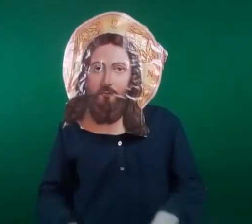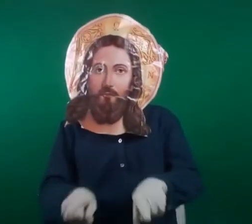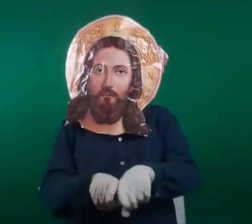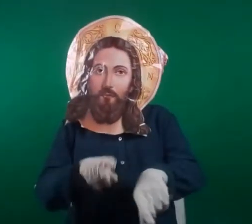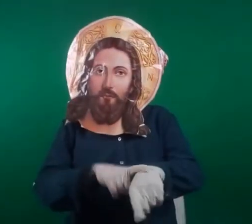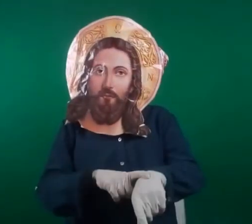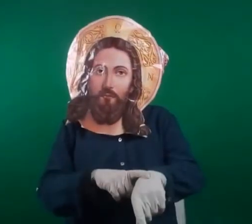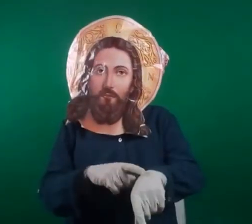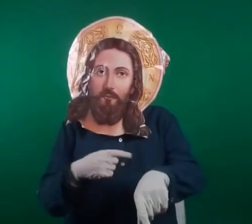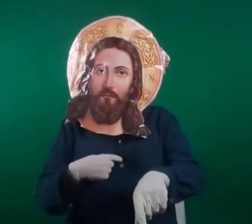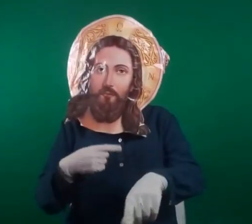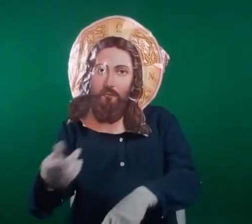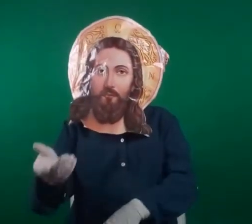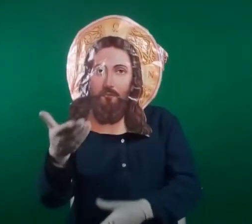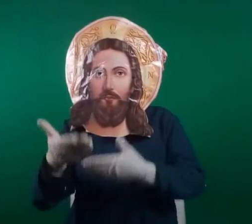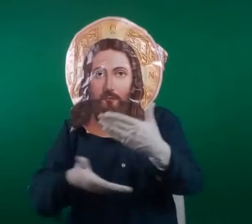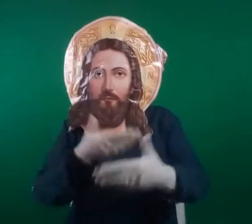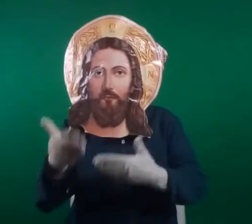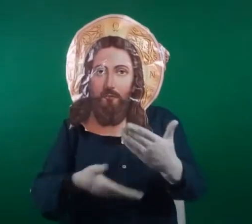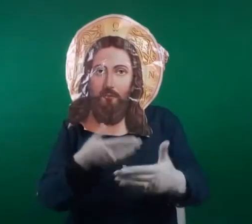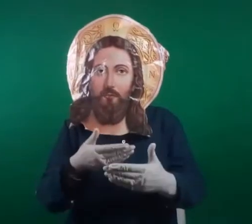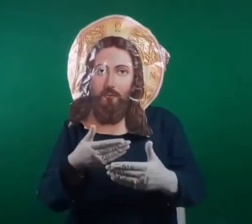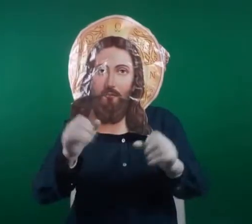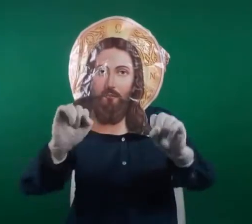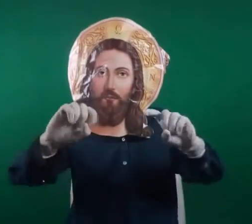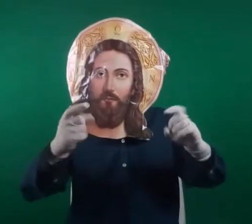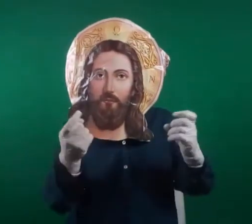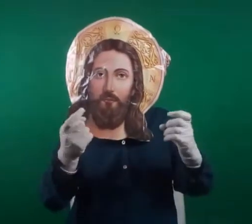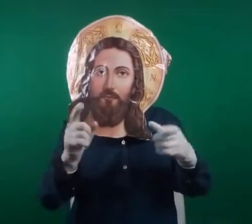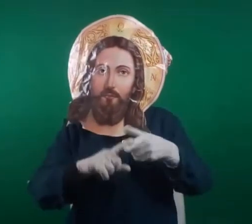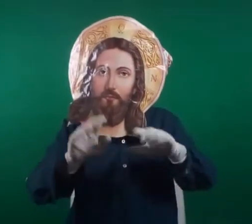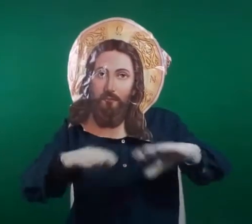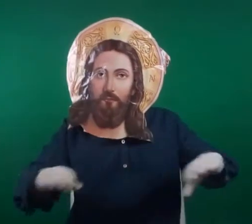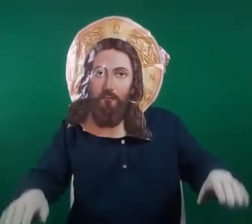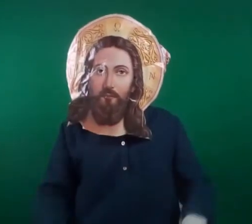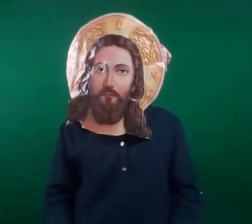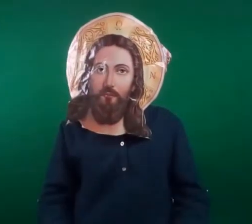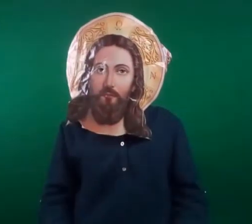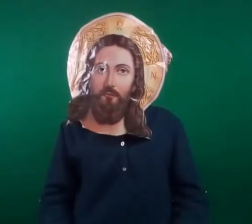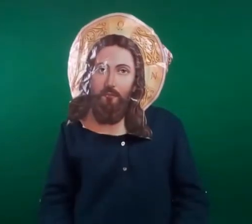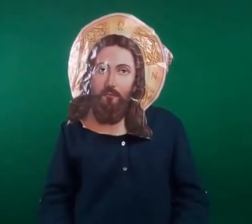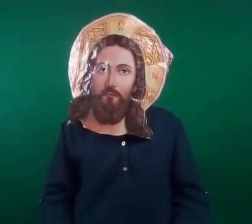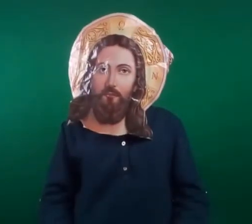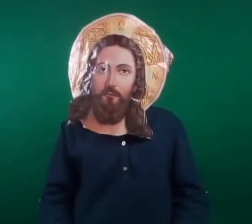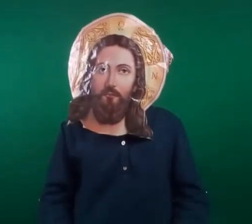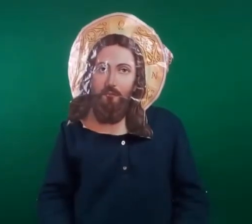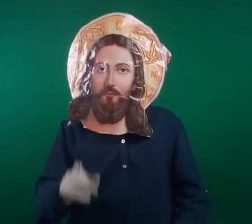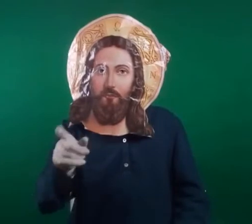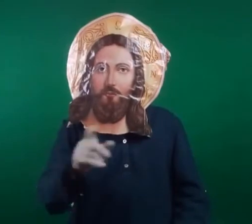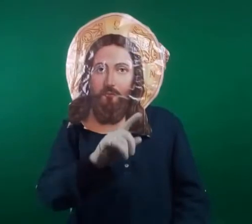Now, while I'm on the subject of sexuality and children, no one can